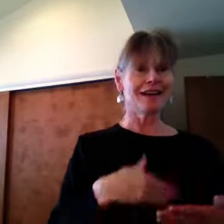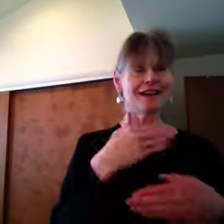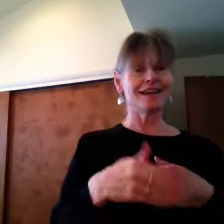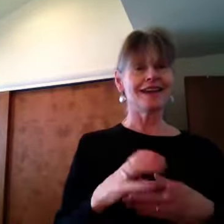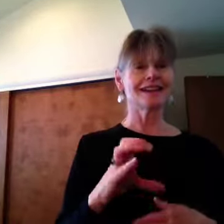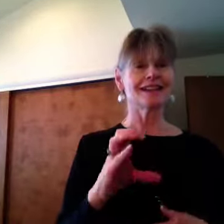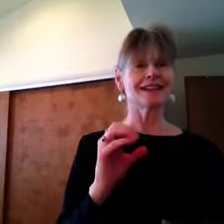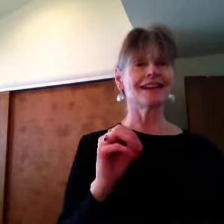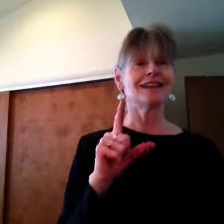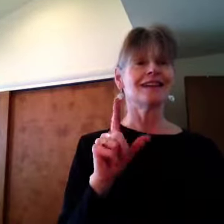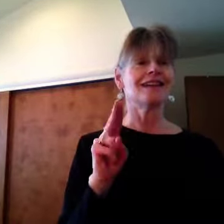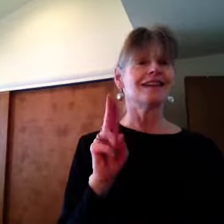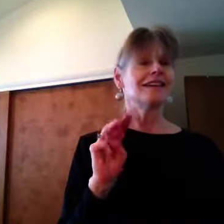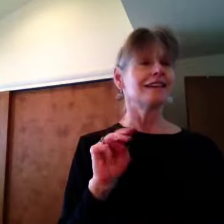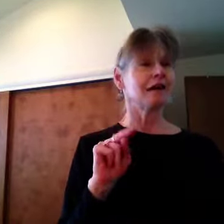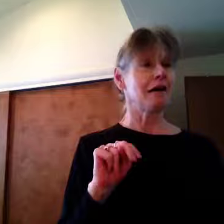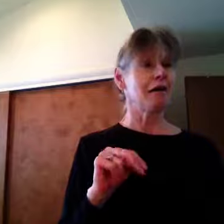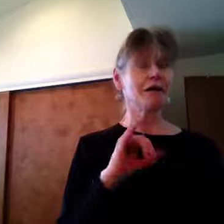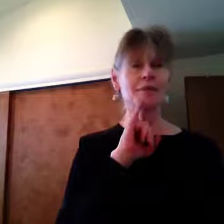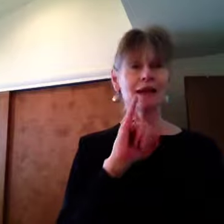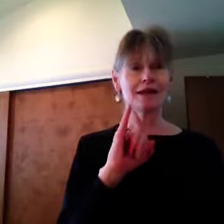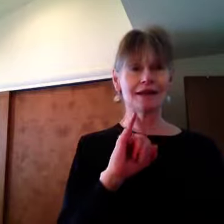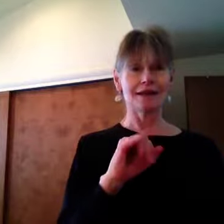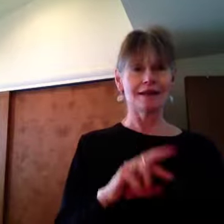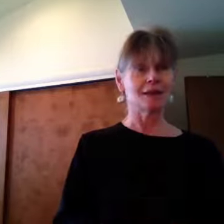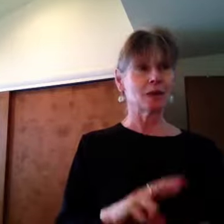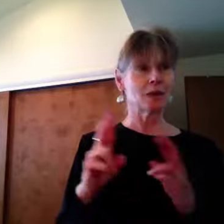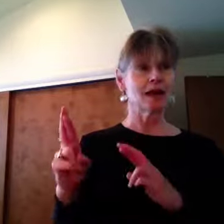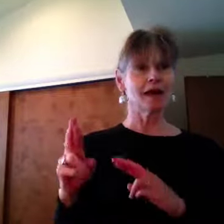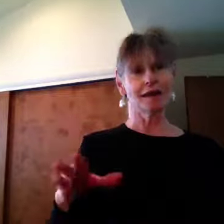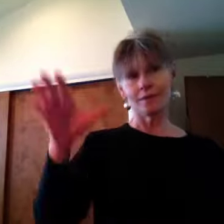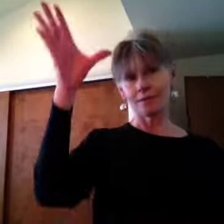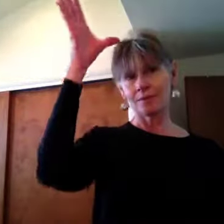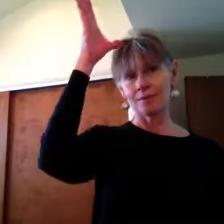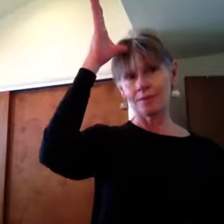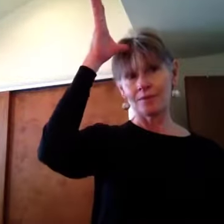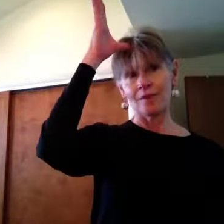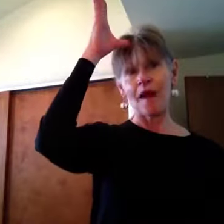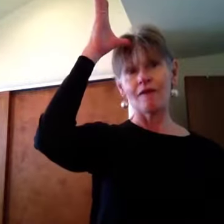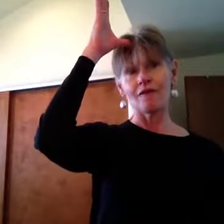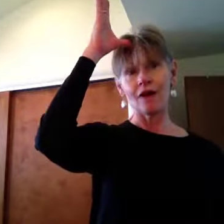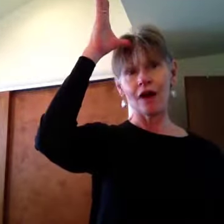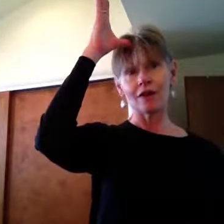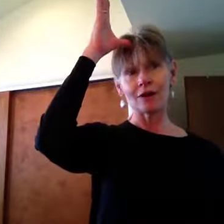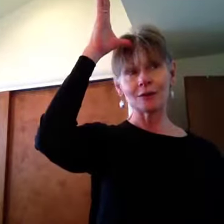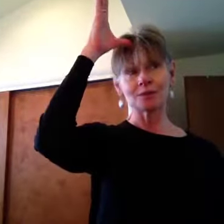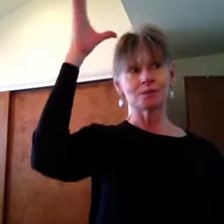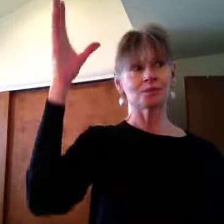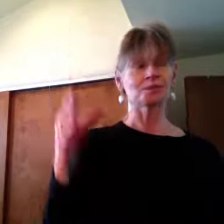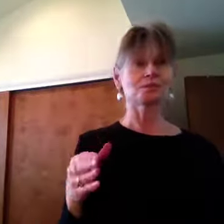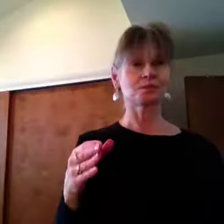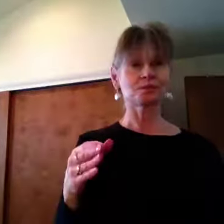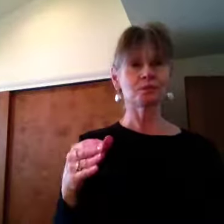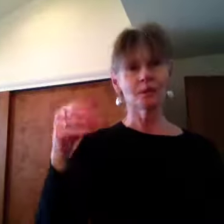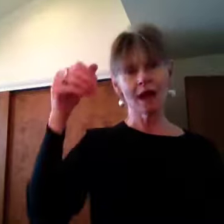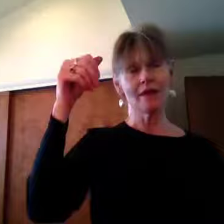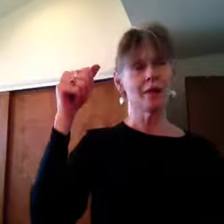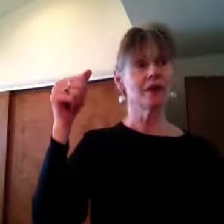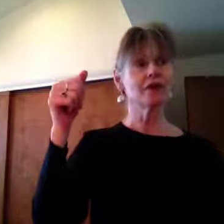Okay, next column is ready, father. And then we've